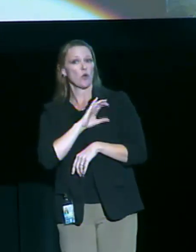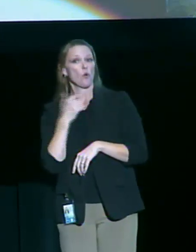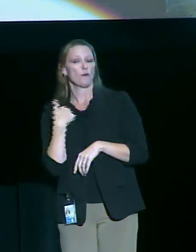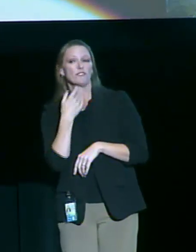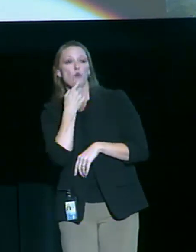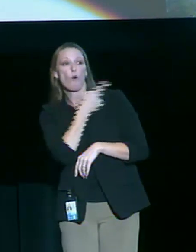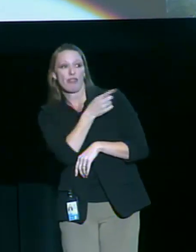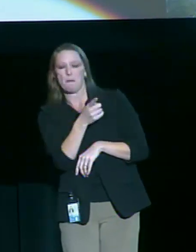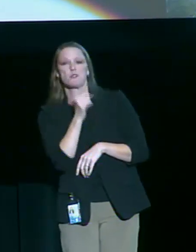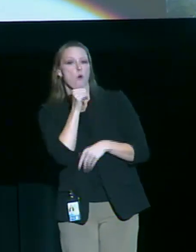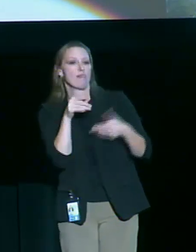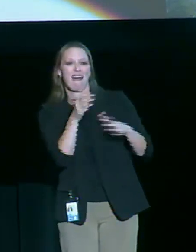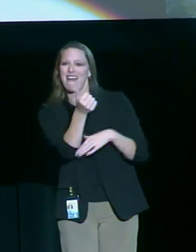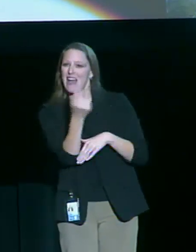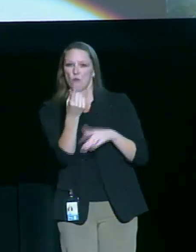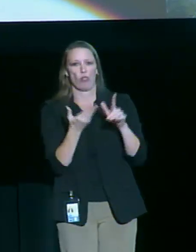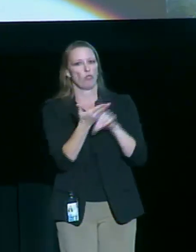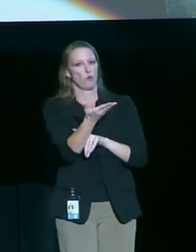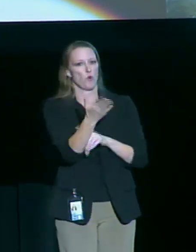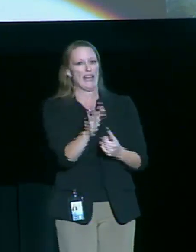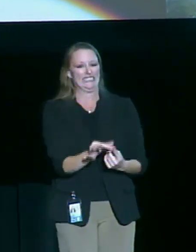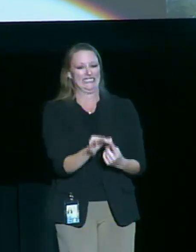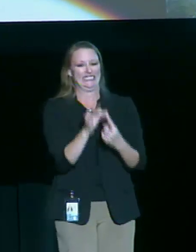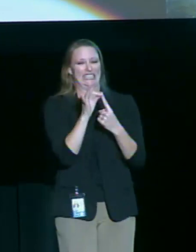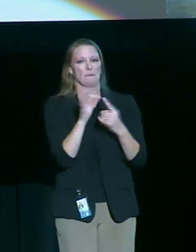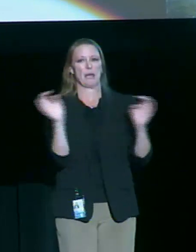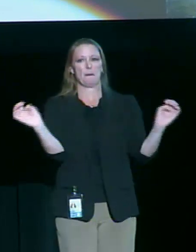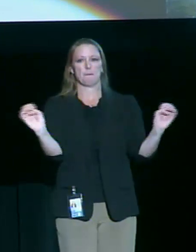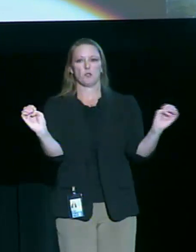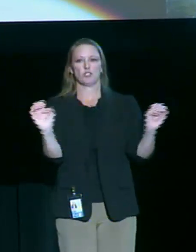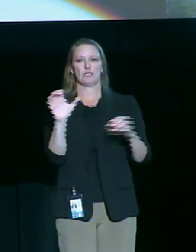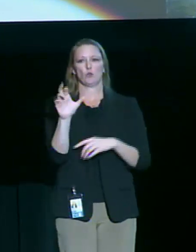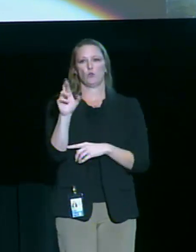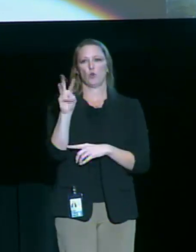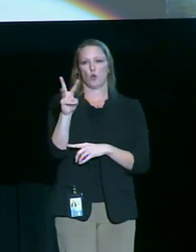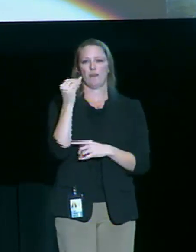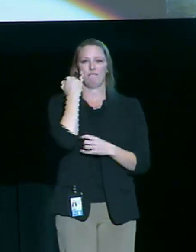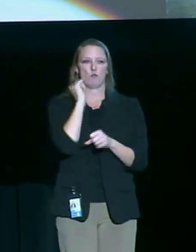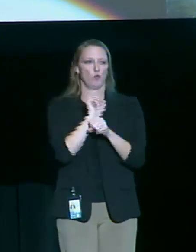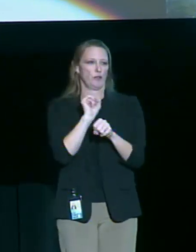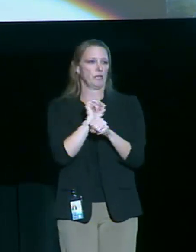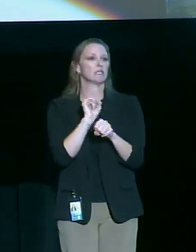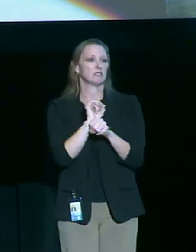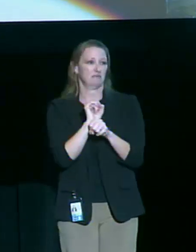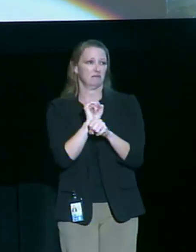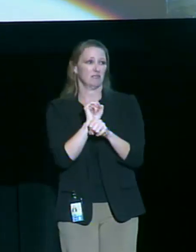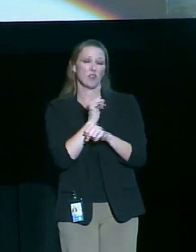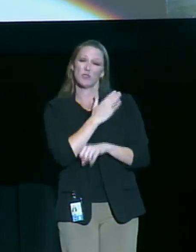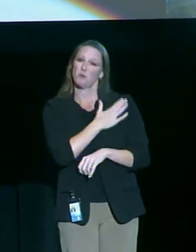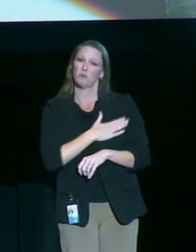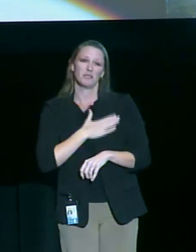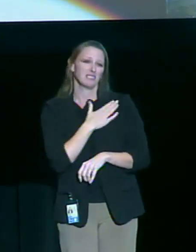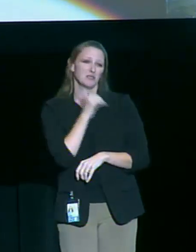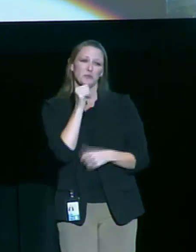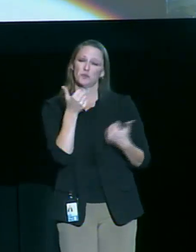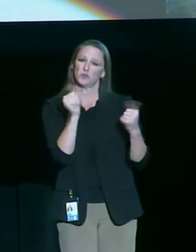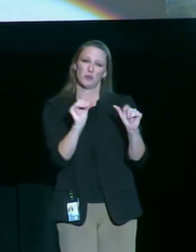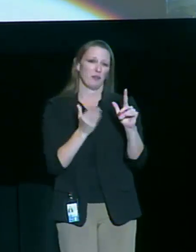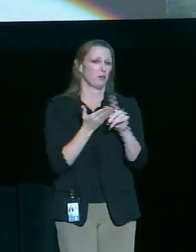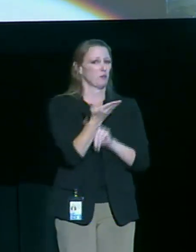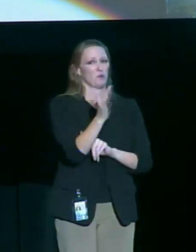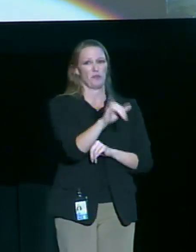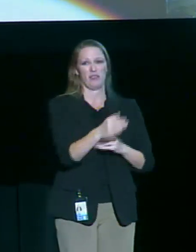allow anyone through these closures except for the emergency crews that are working. So please do not try to get through